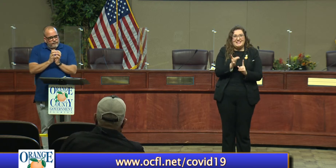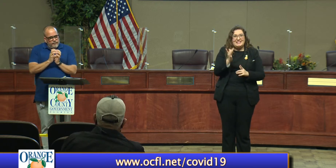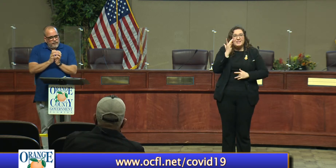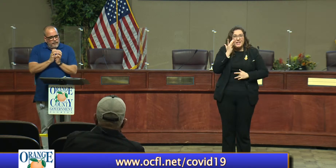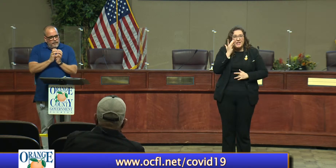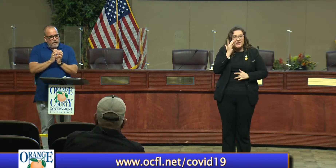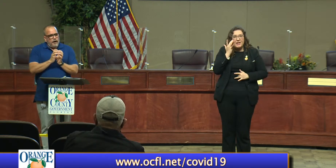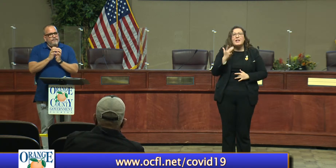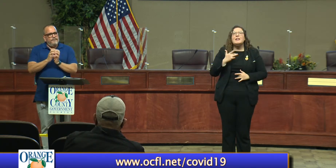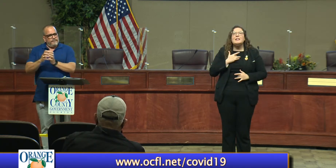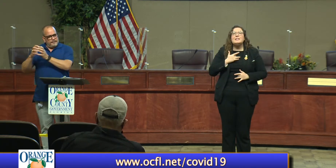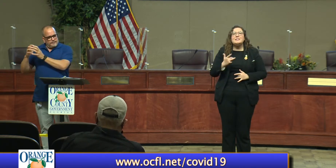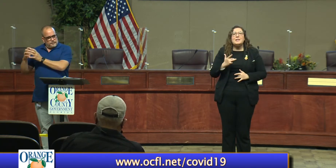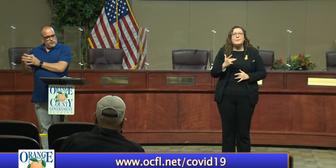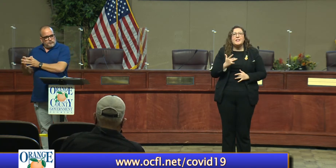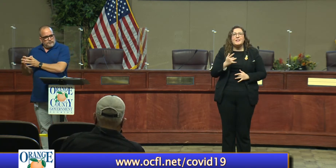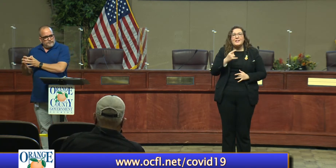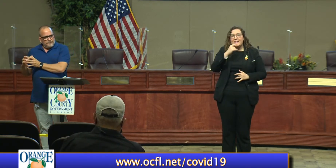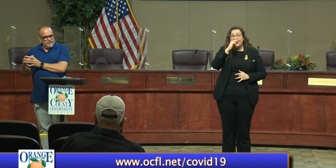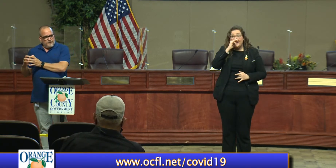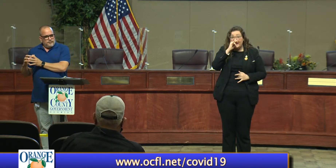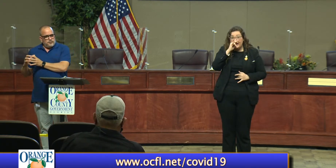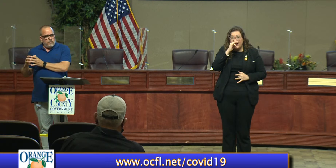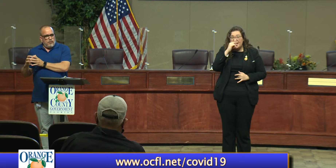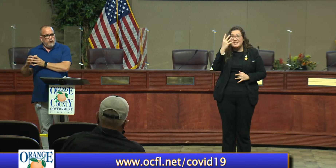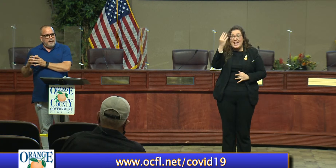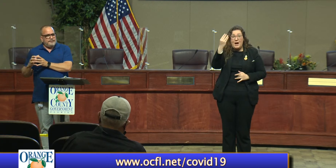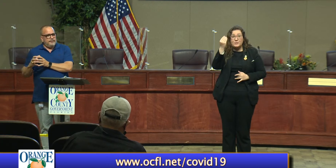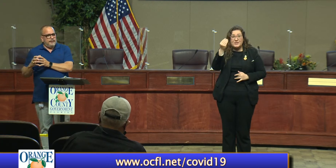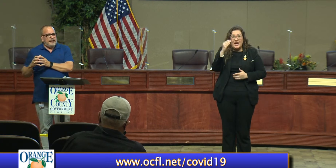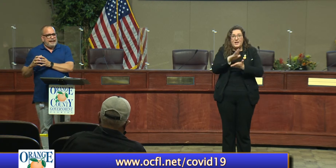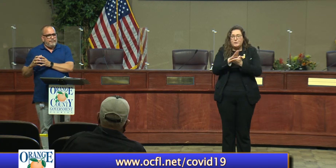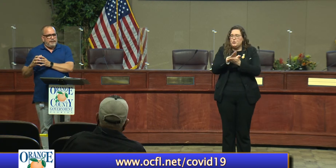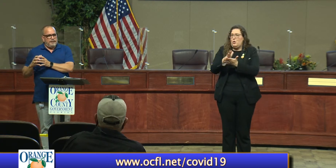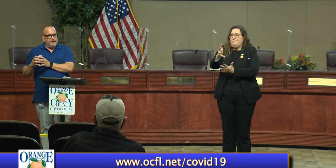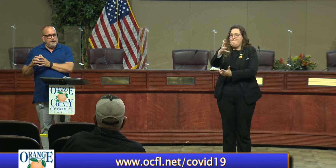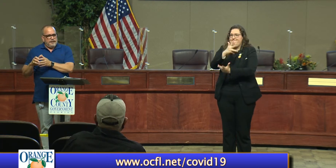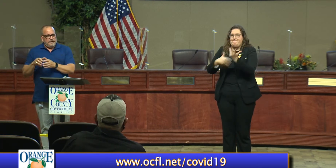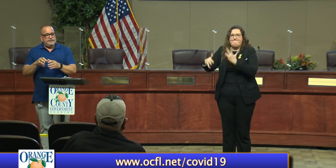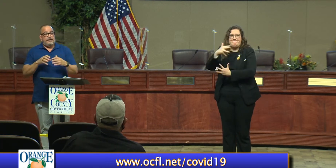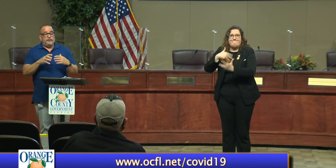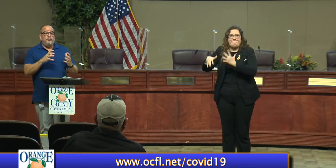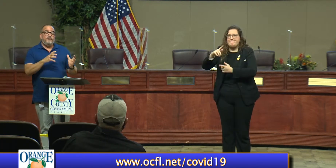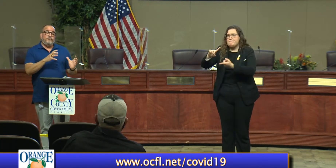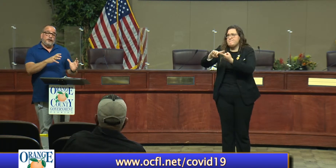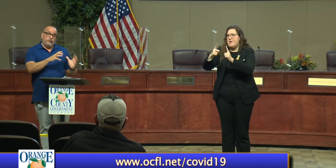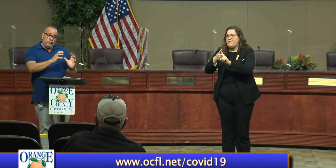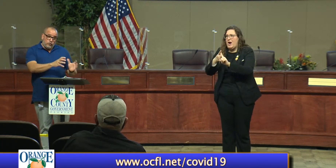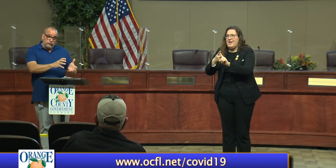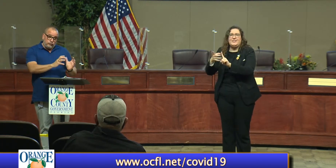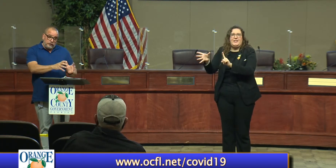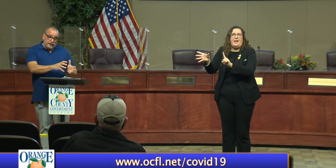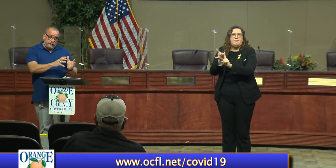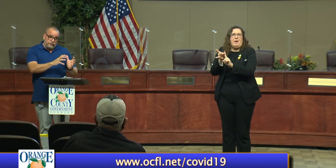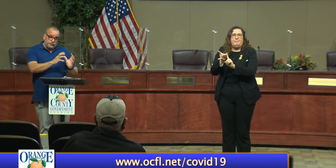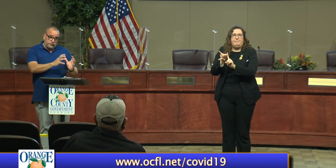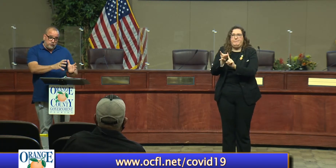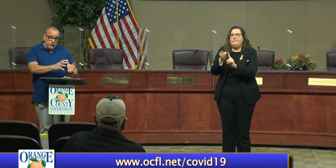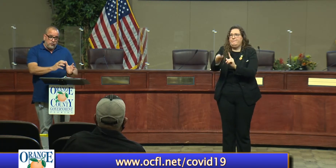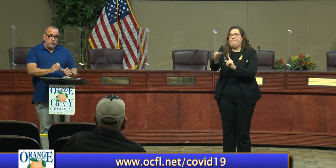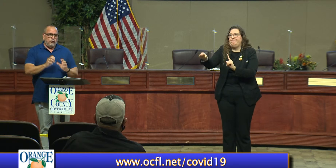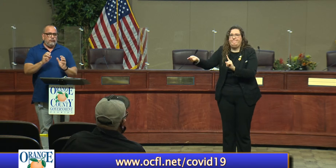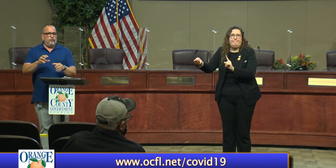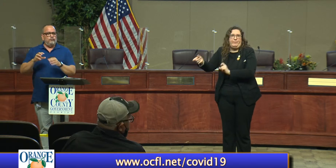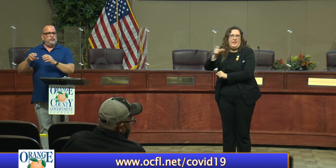systems outside the schools. So what we have seen a lot happening is that a group of friends who go together to a